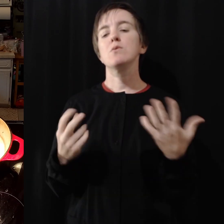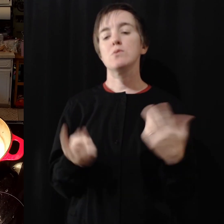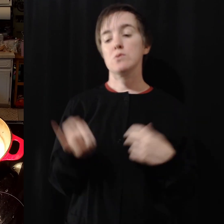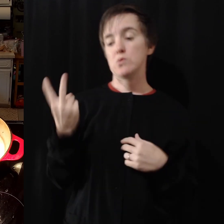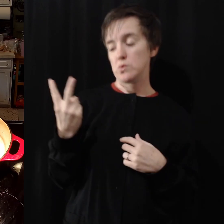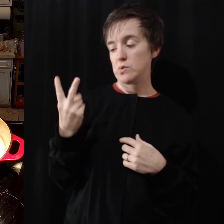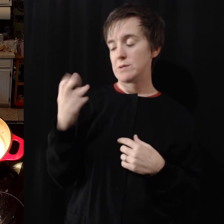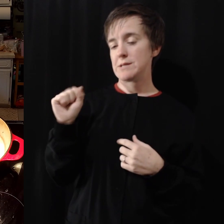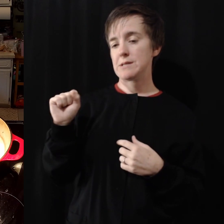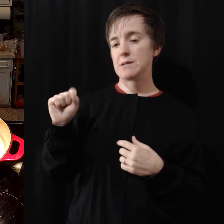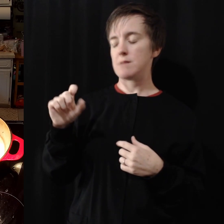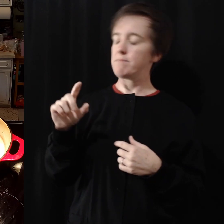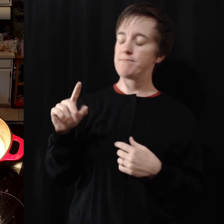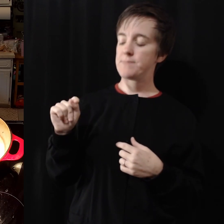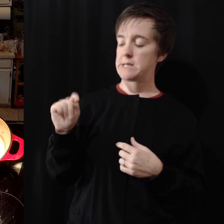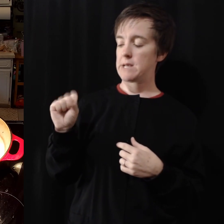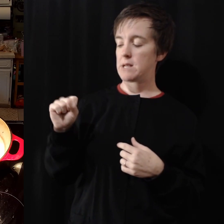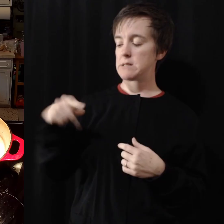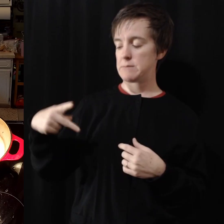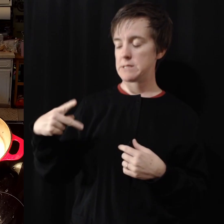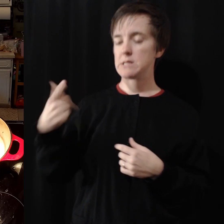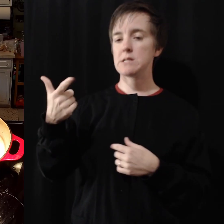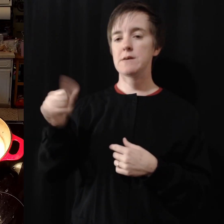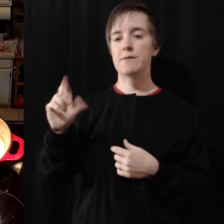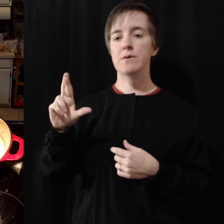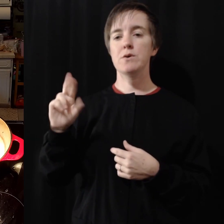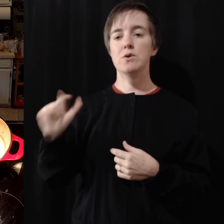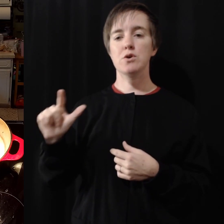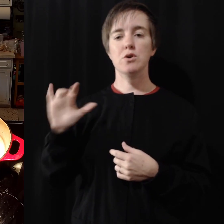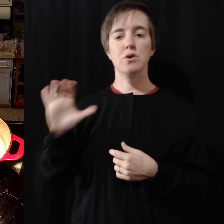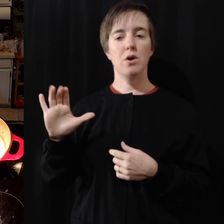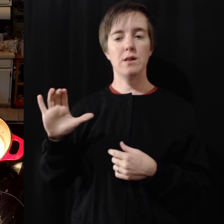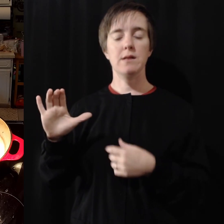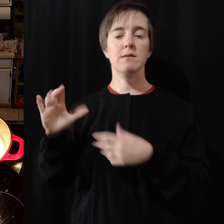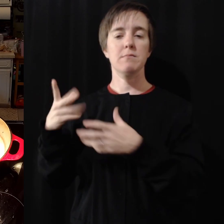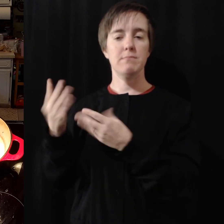garlic powder and 2 teaspoons of onion powder.